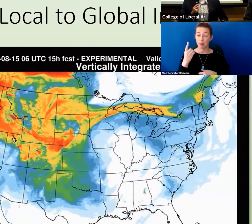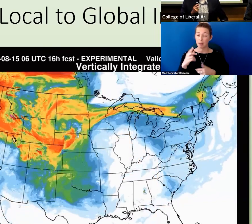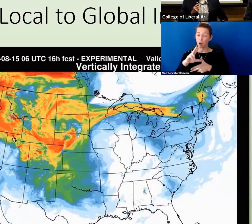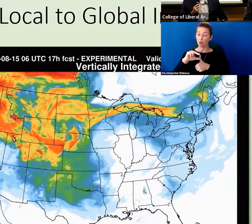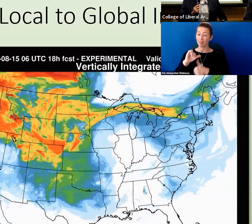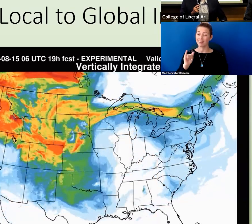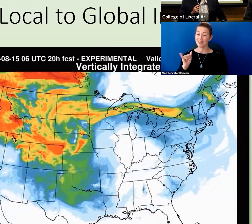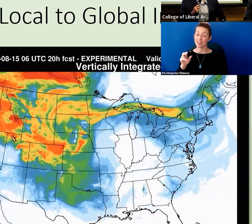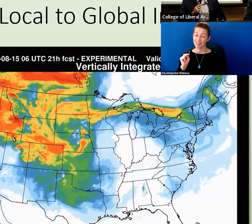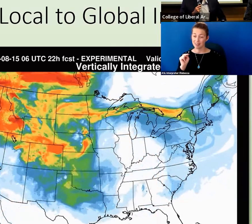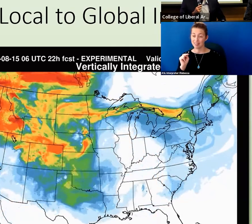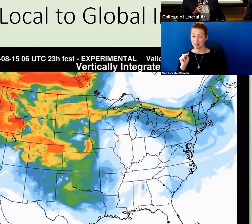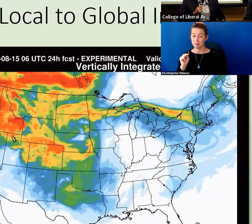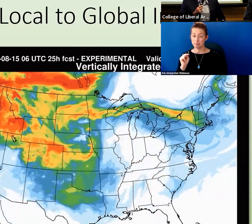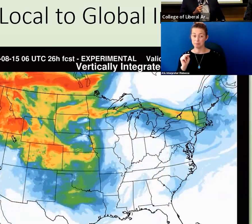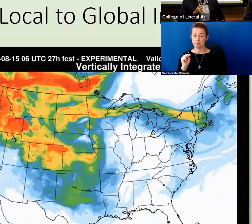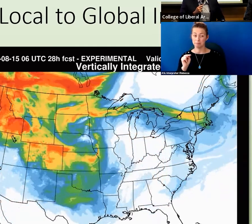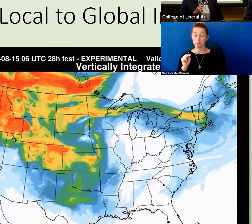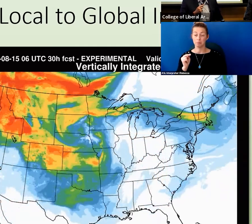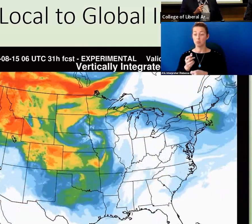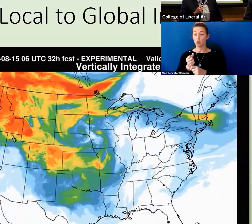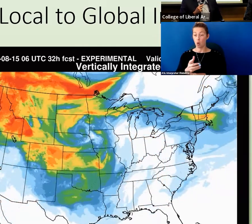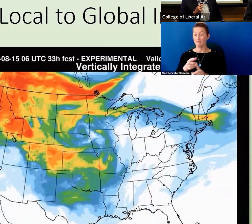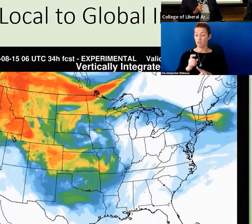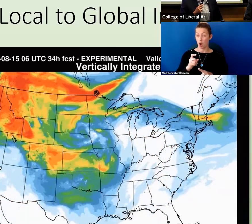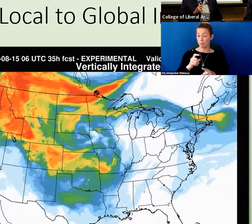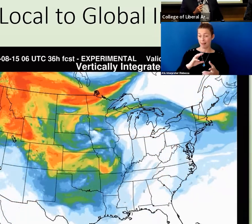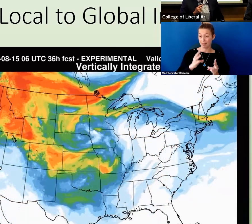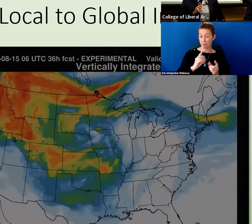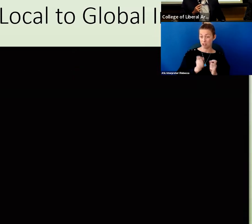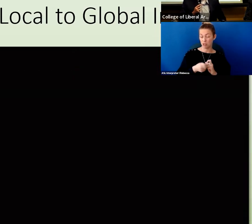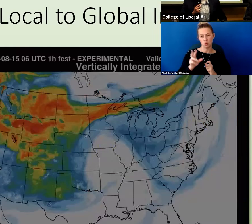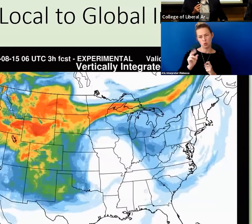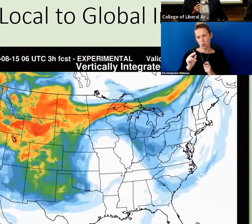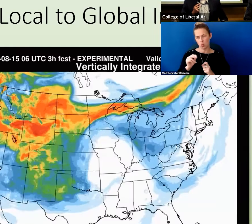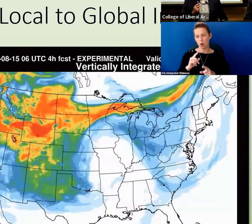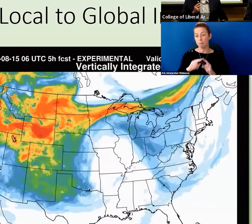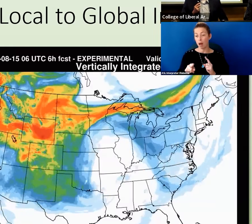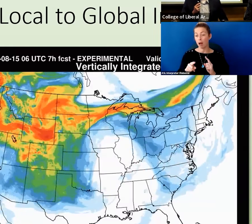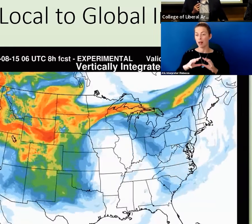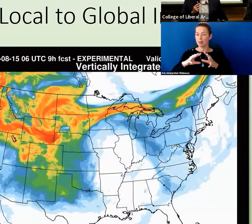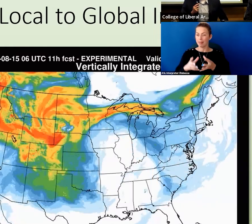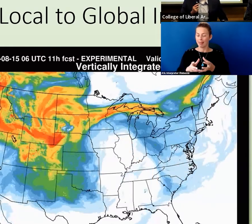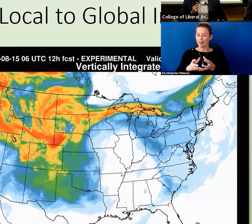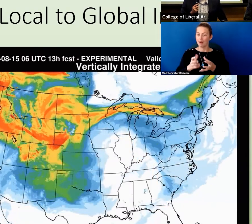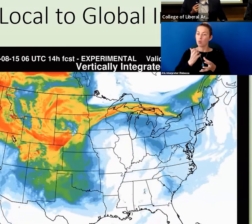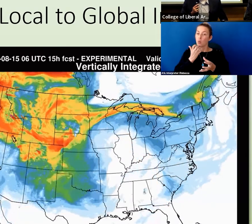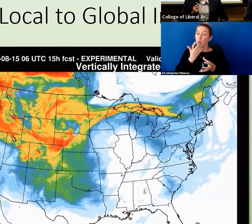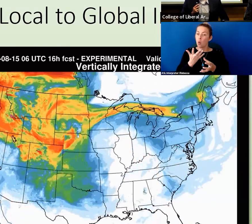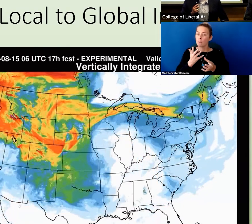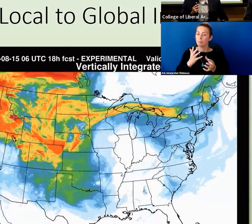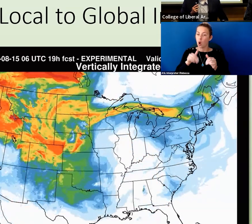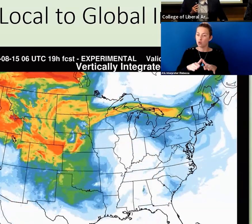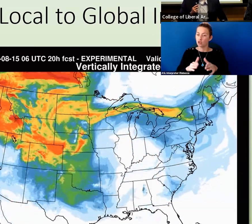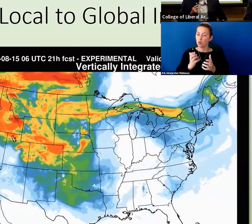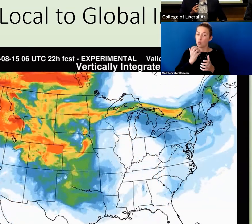recently. Hurricane Ian was not caused by climate change, to clarify, but a warming of the planet, a warming of the oceans has led to a higher probability